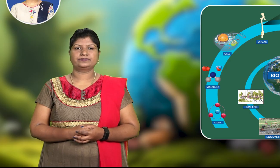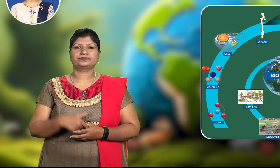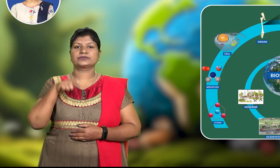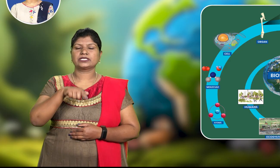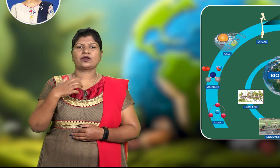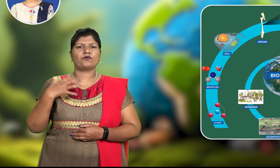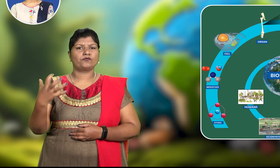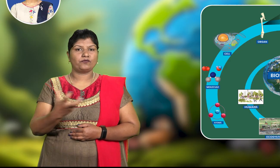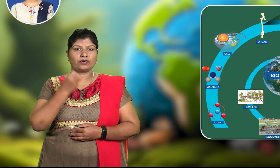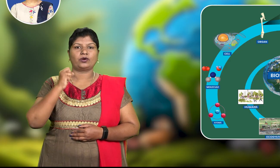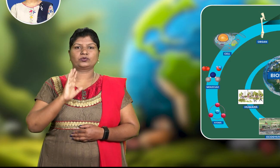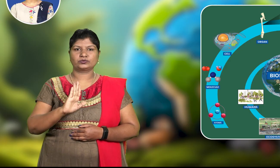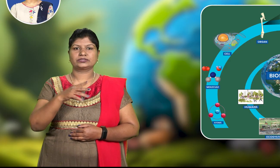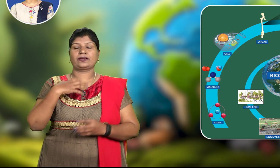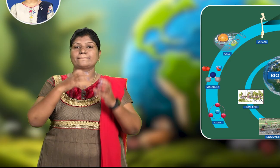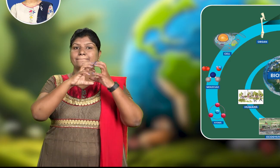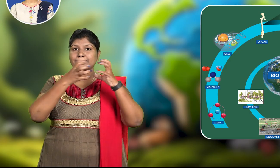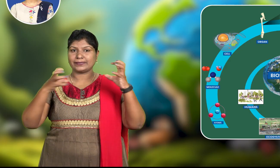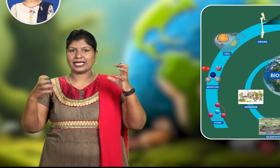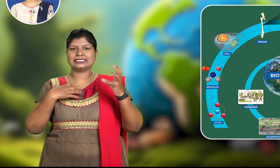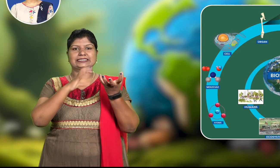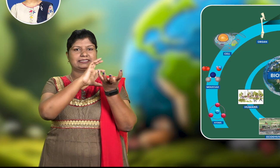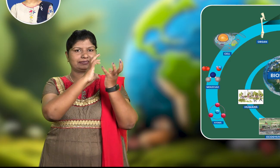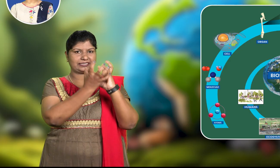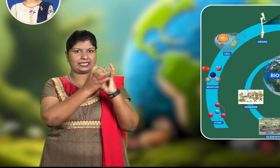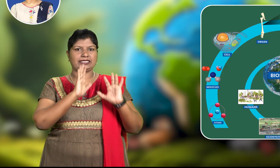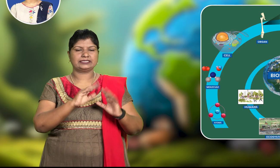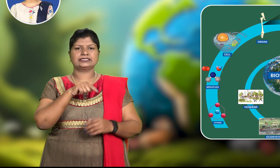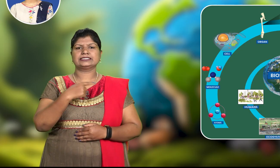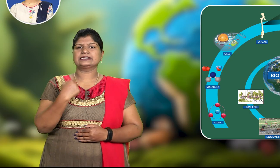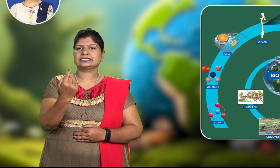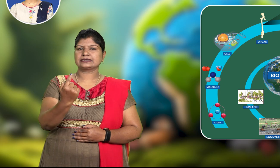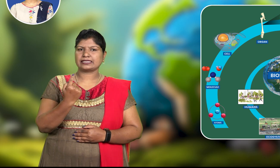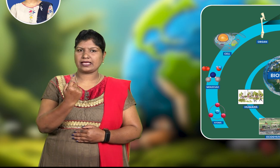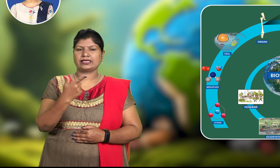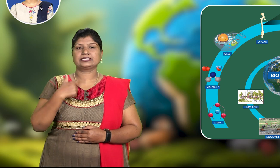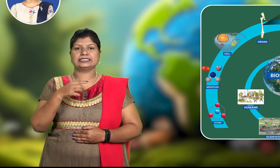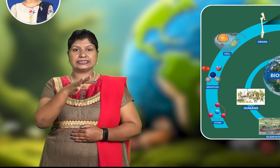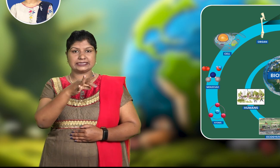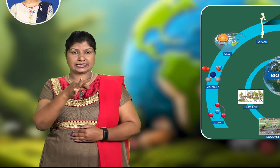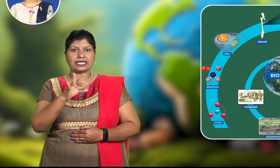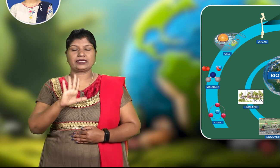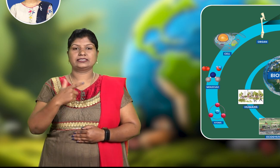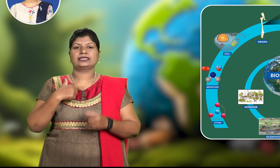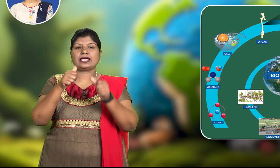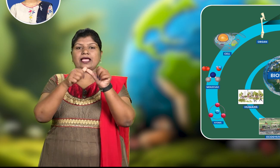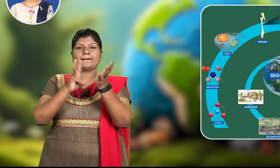are found on the planet Earth, from the single-celled amoeba to